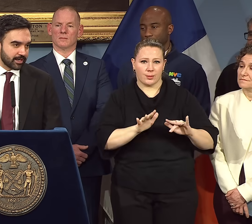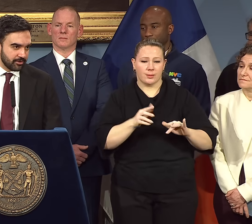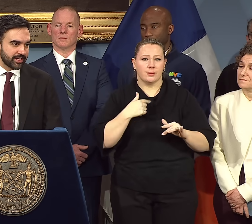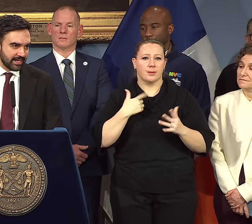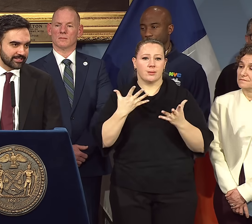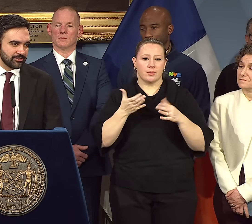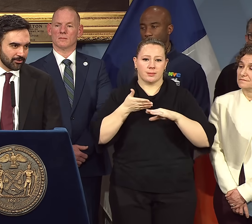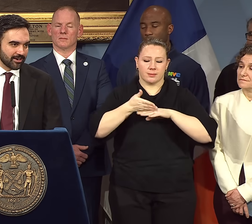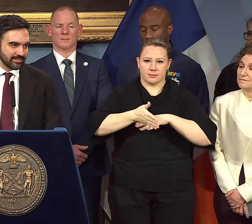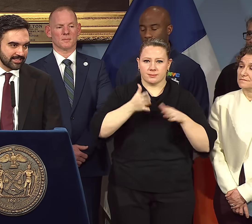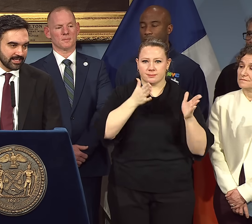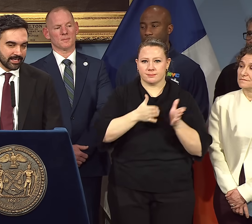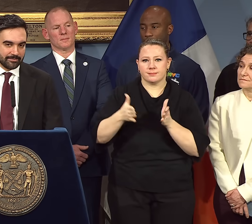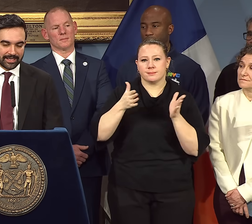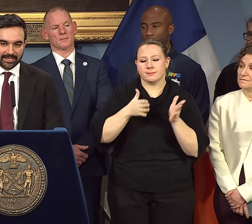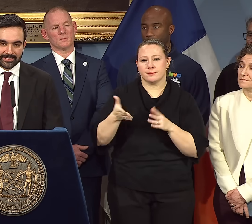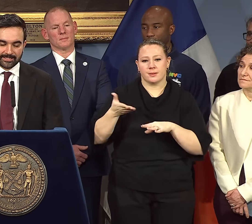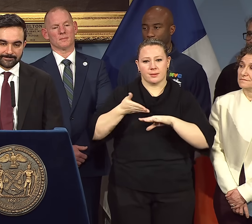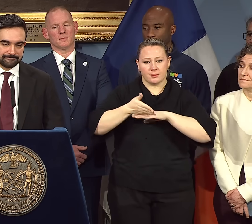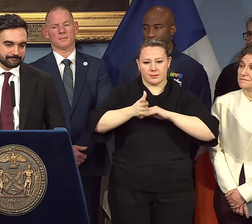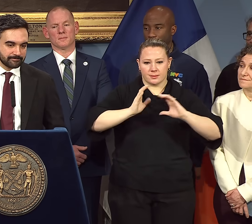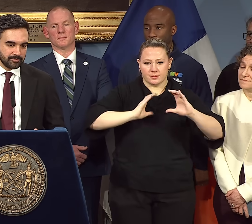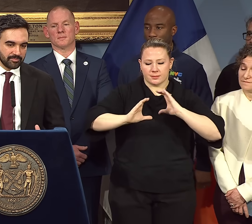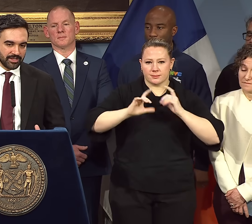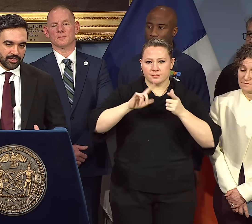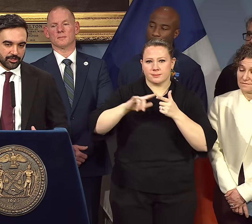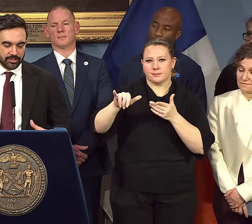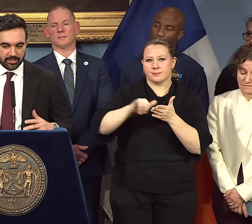were over-communicating to New Yorkers, because